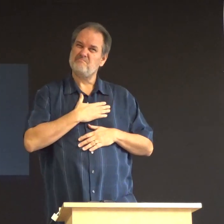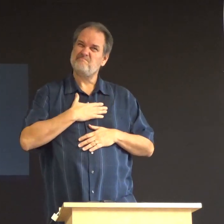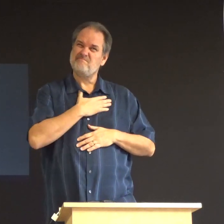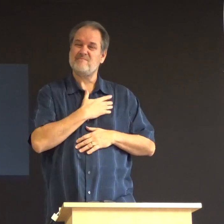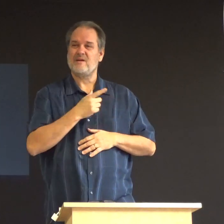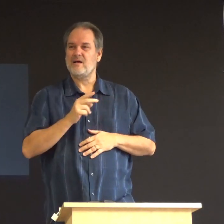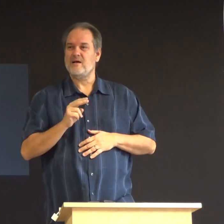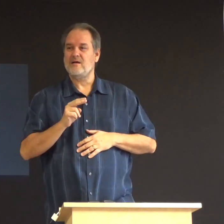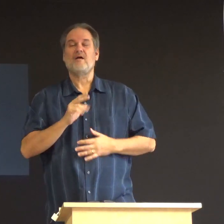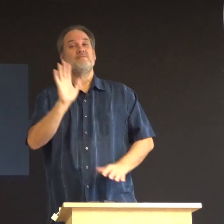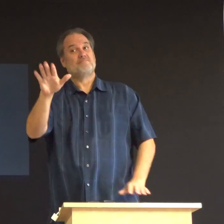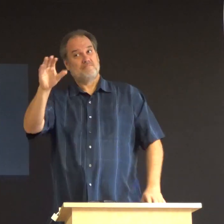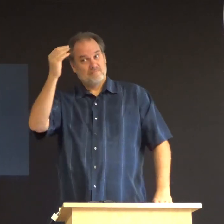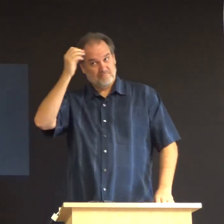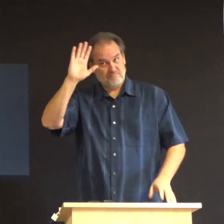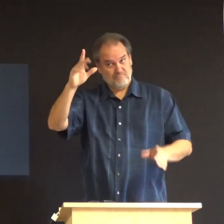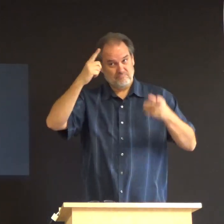The Bible study group said, "Please set up a church.